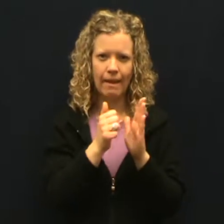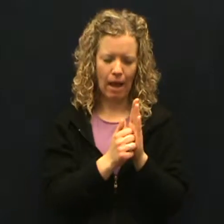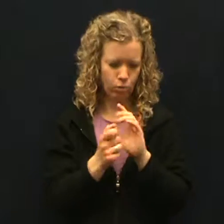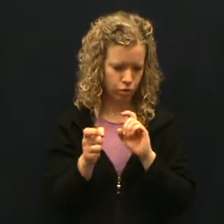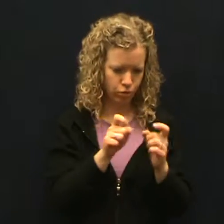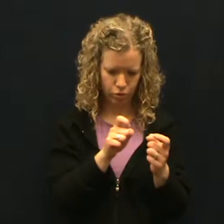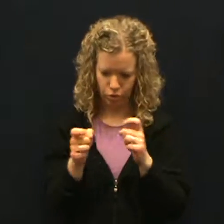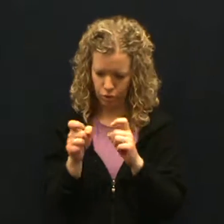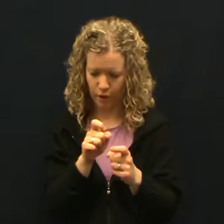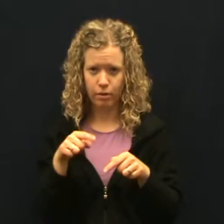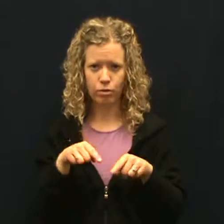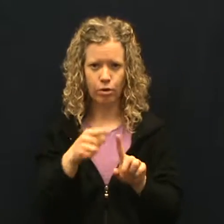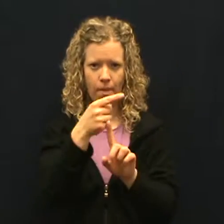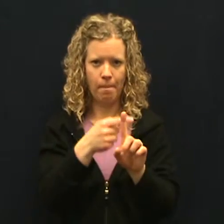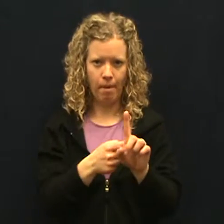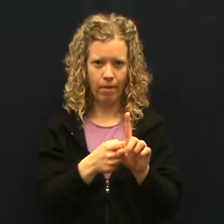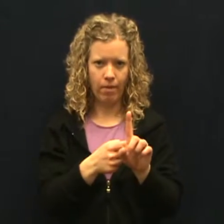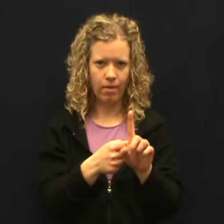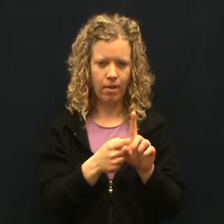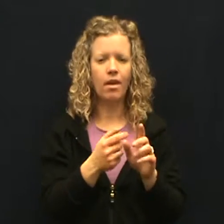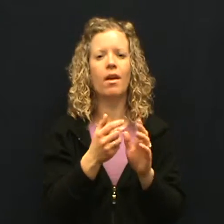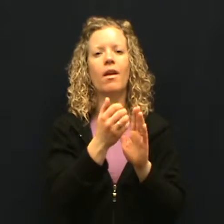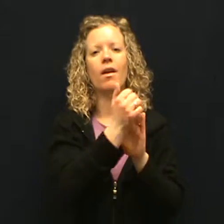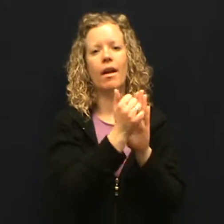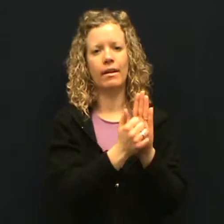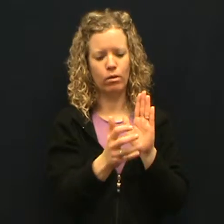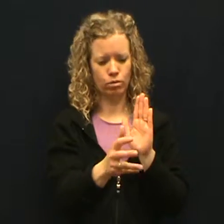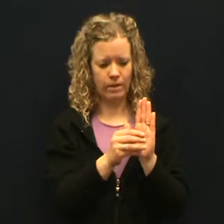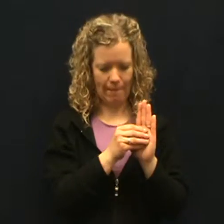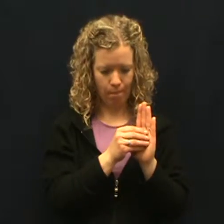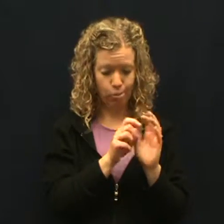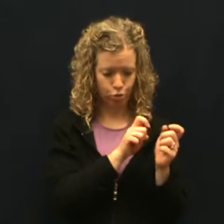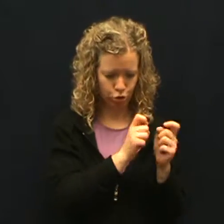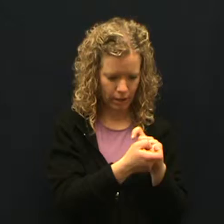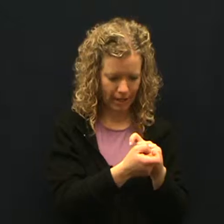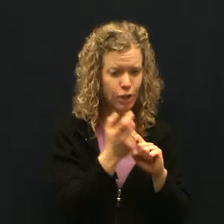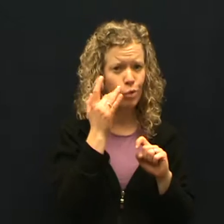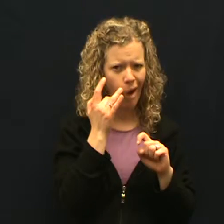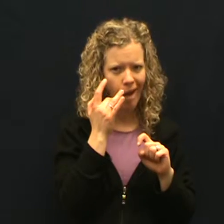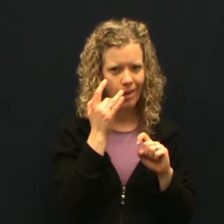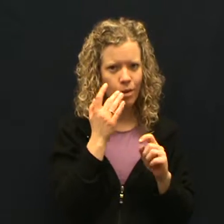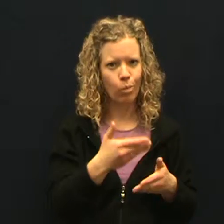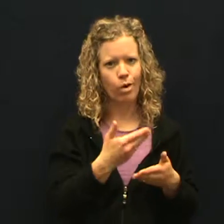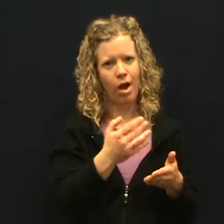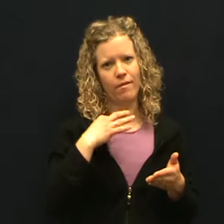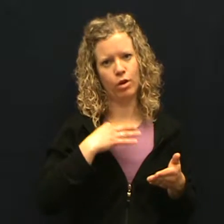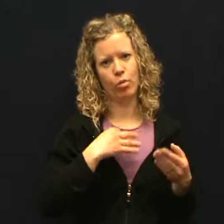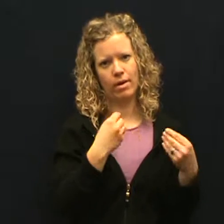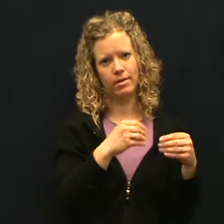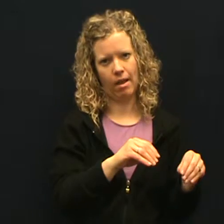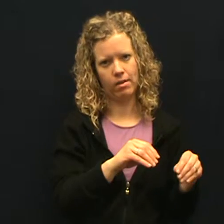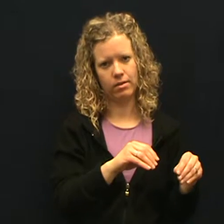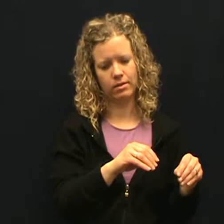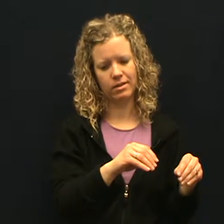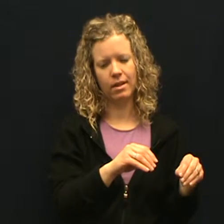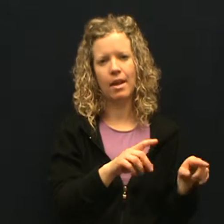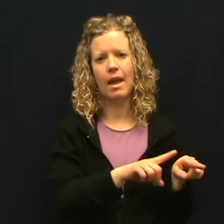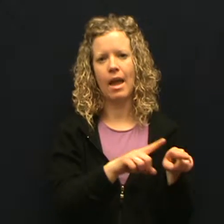our accounts receivables are affected because we're making credit sales, and our allowance for doubtful accounts